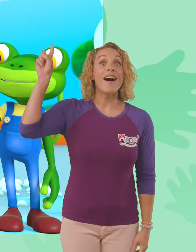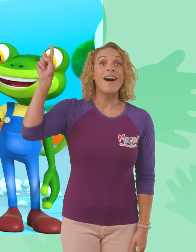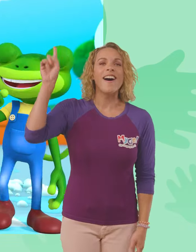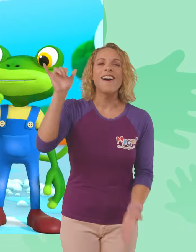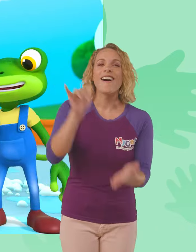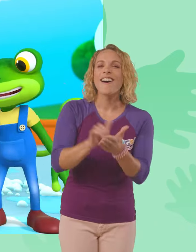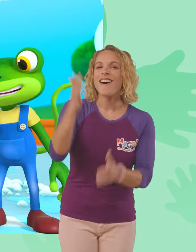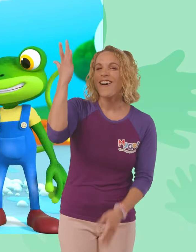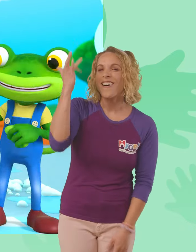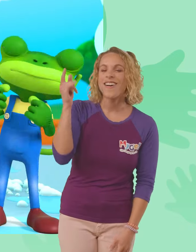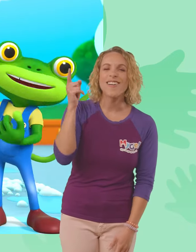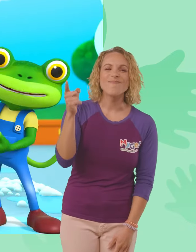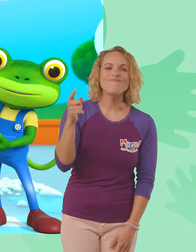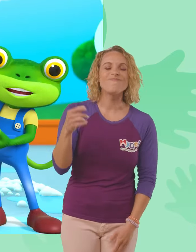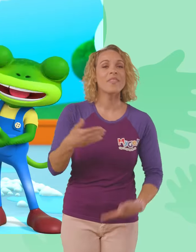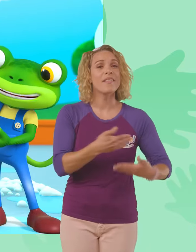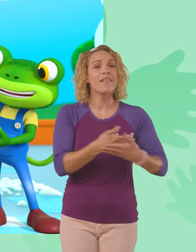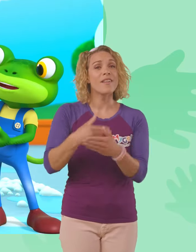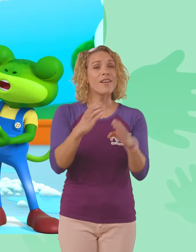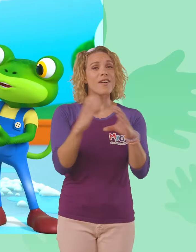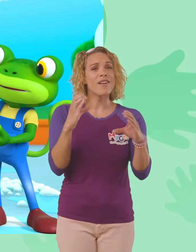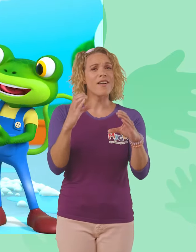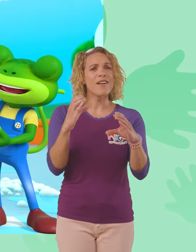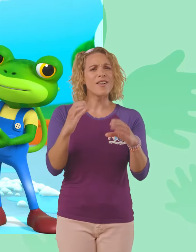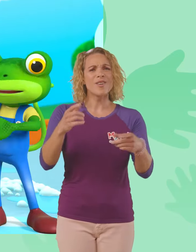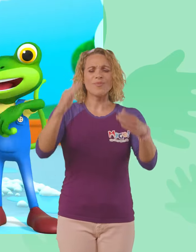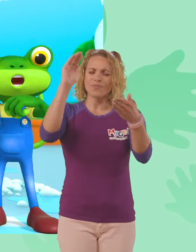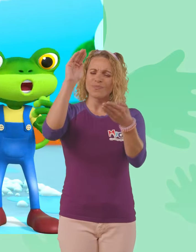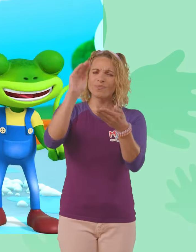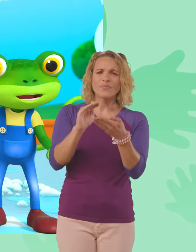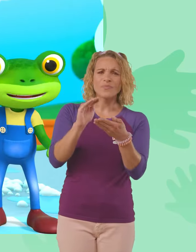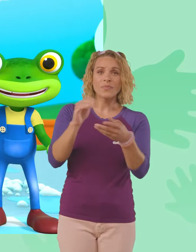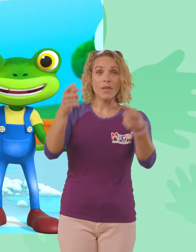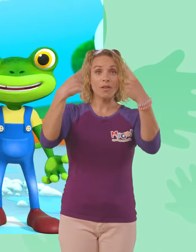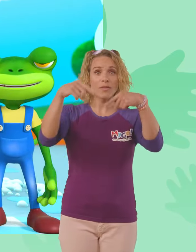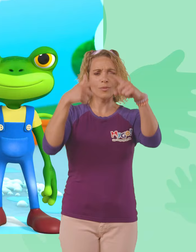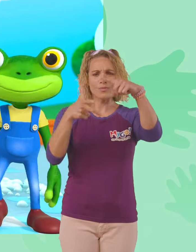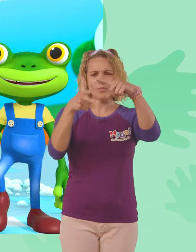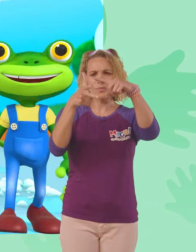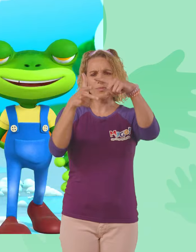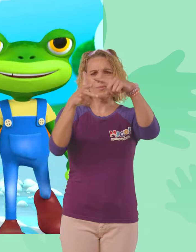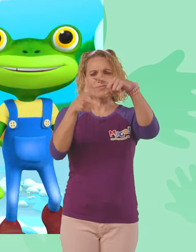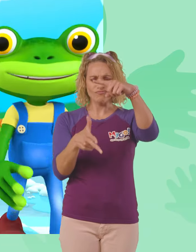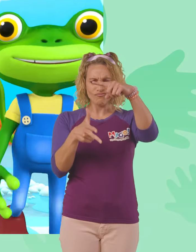Aha! That's it! Baby truck is too small for the rollers to reach.